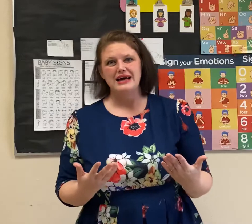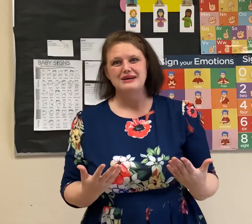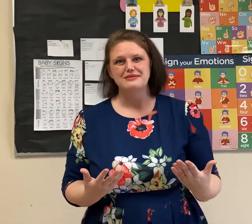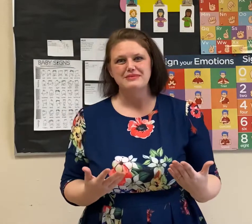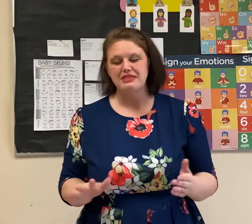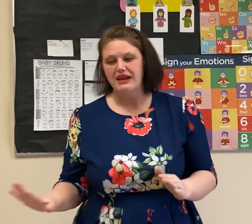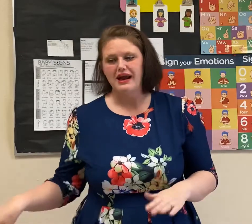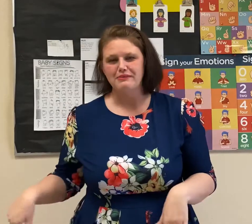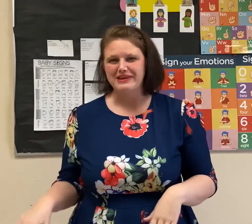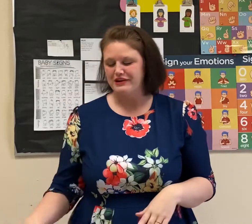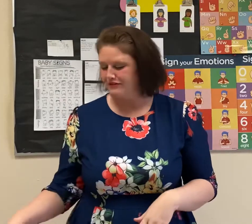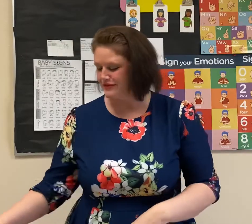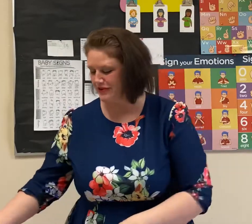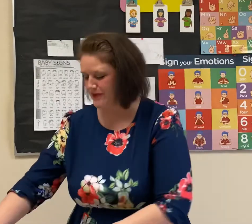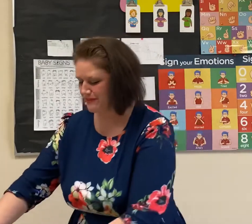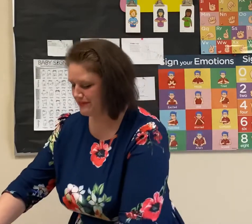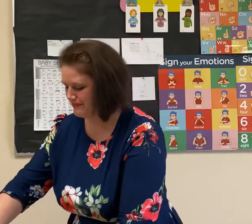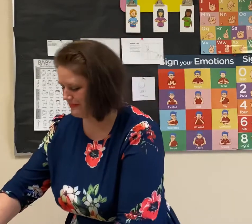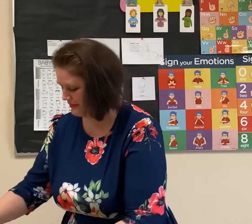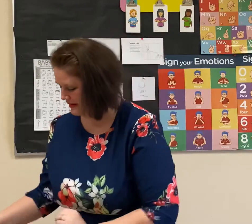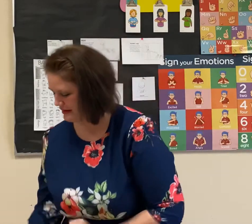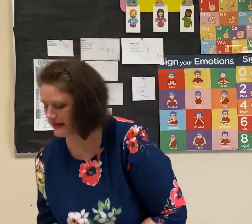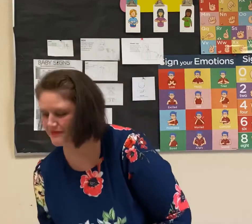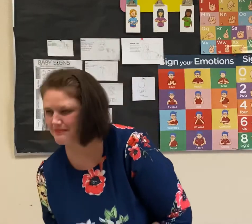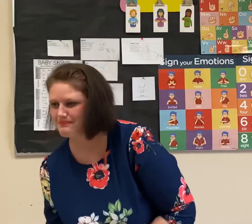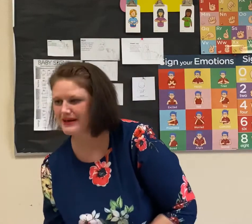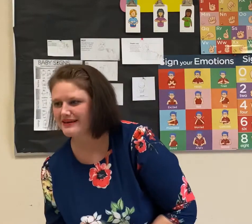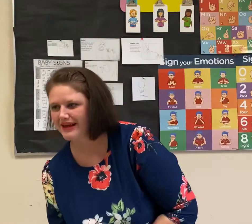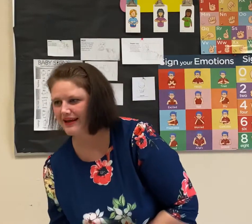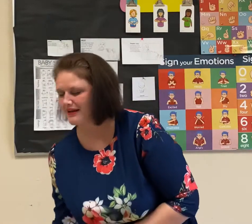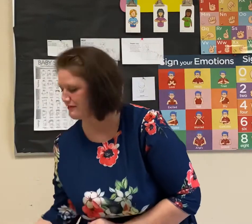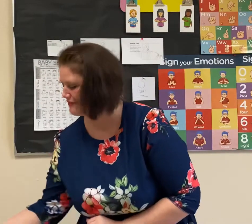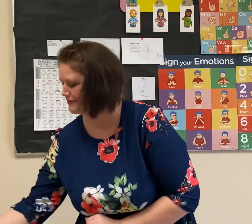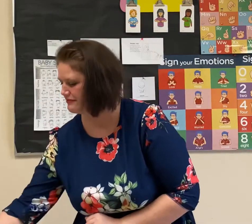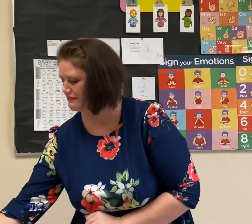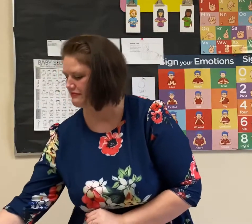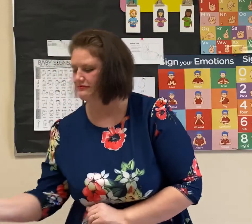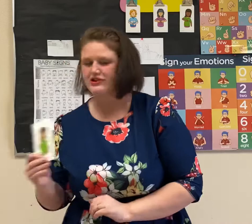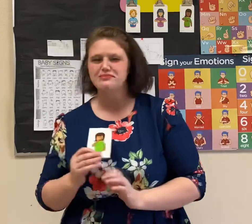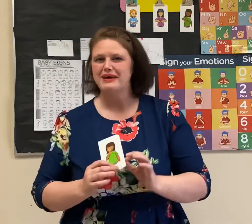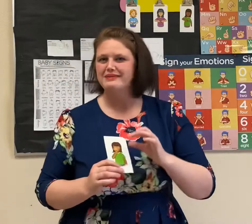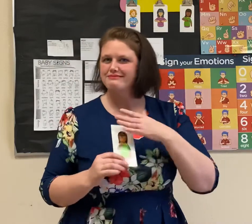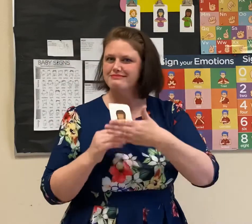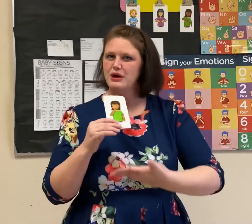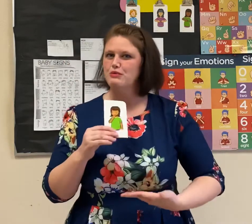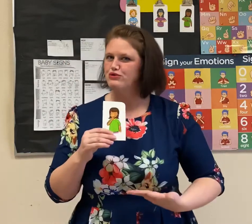I thought I had one here to show you, but I have just my emotions.